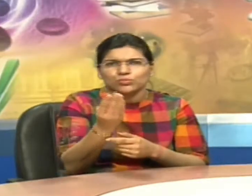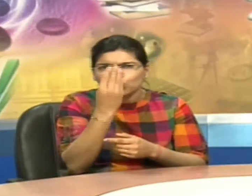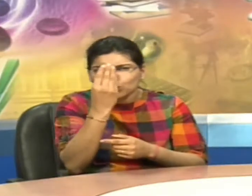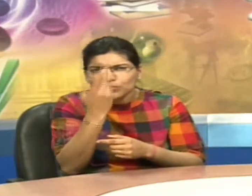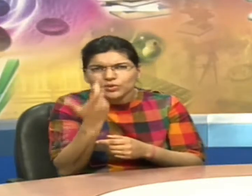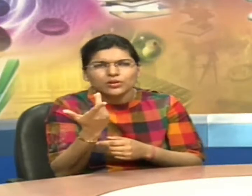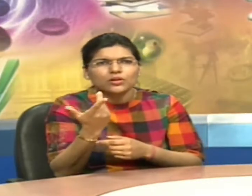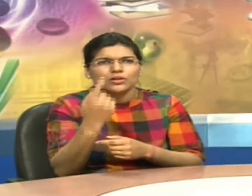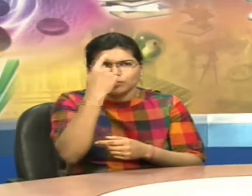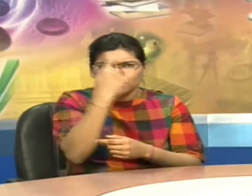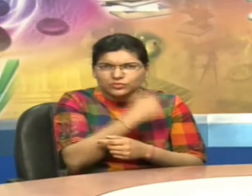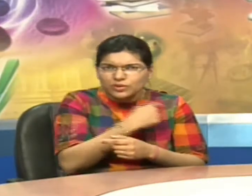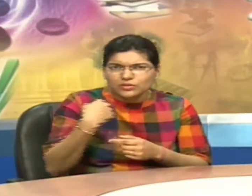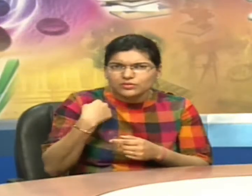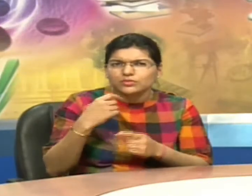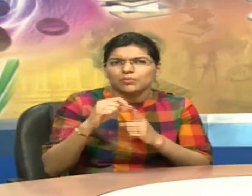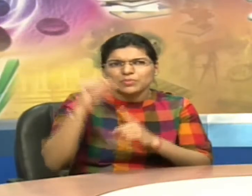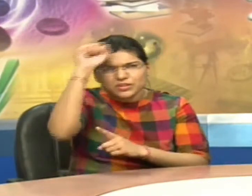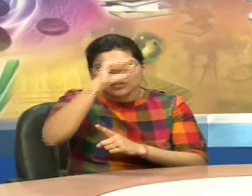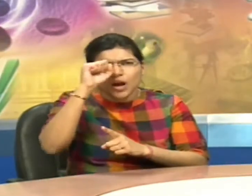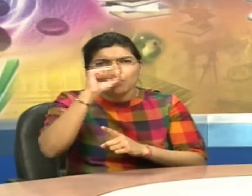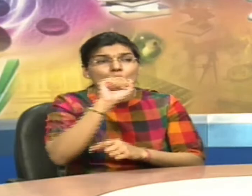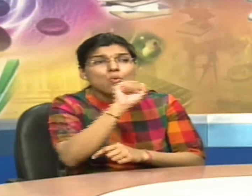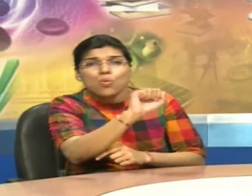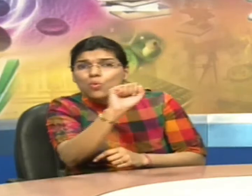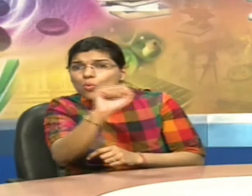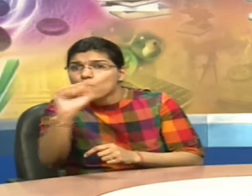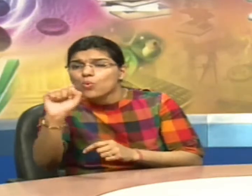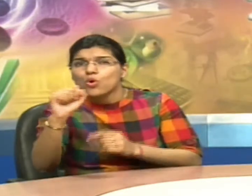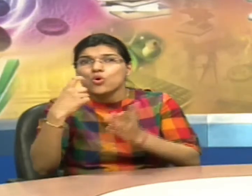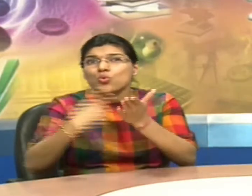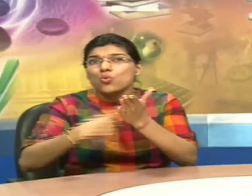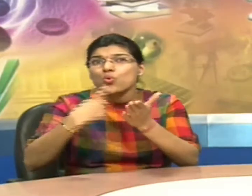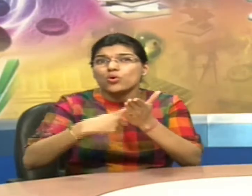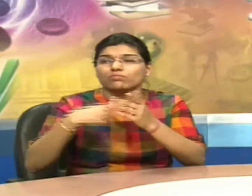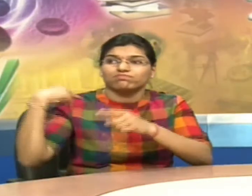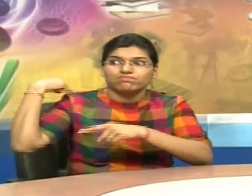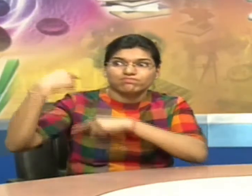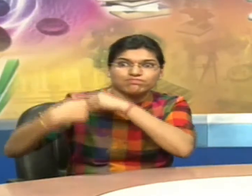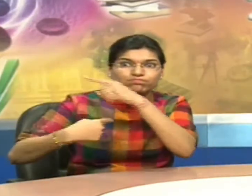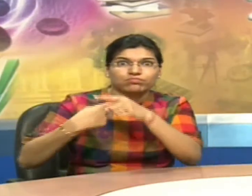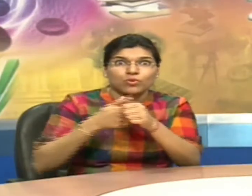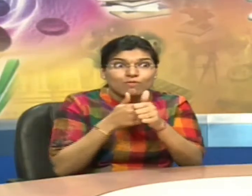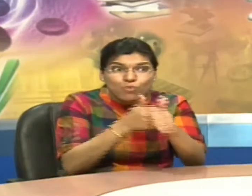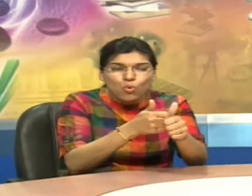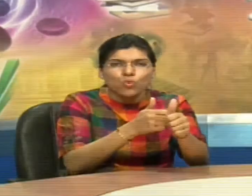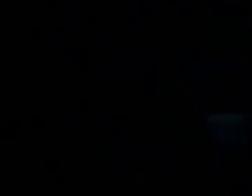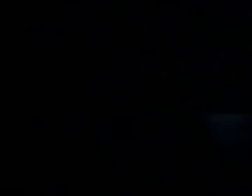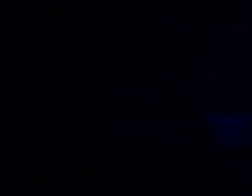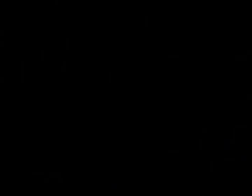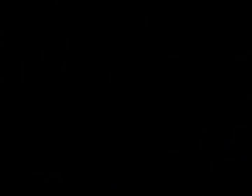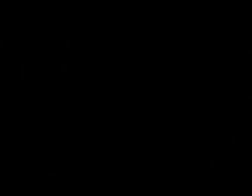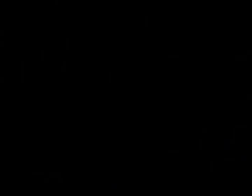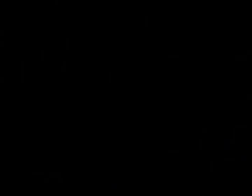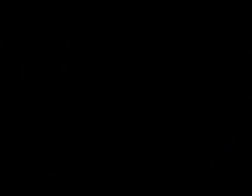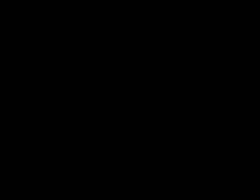Eighth is God-fearing, the person who believes in his religion, who follow